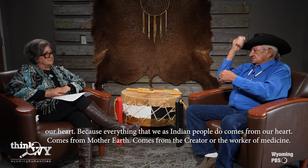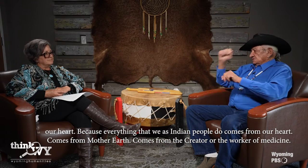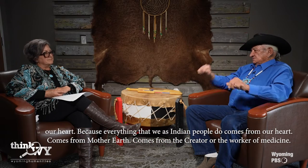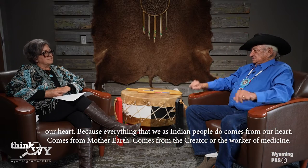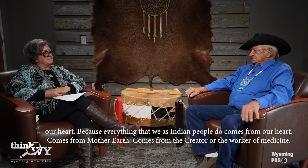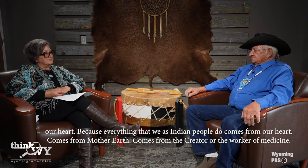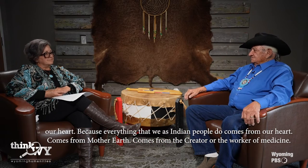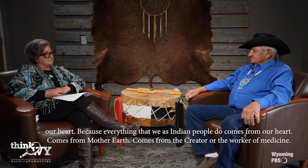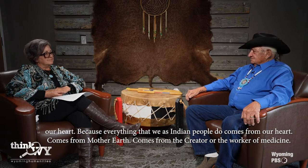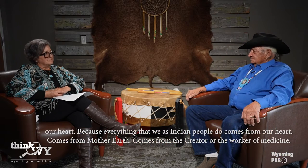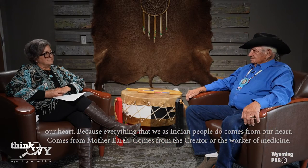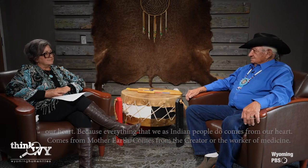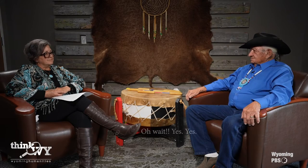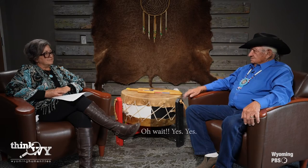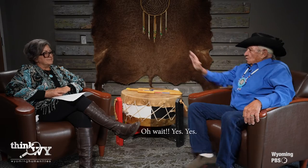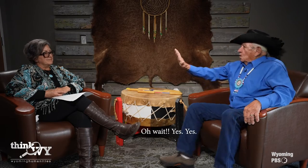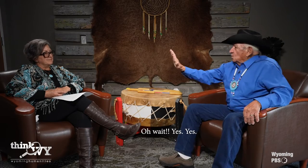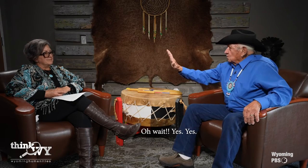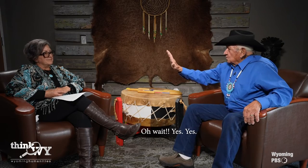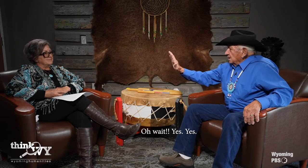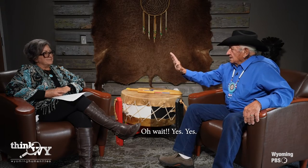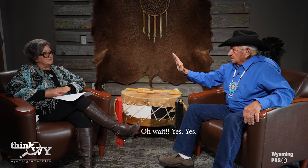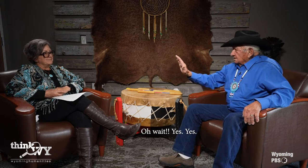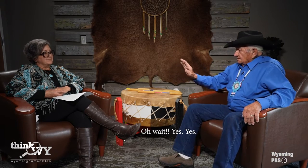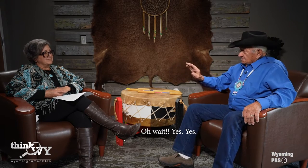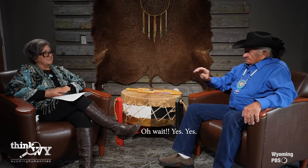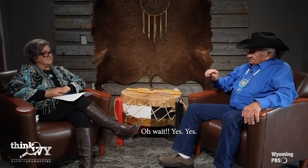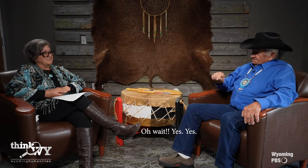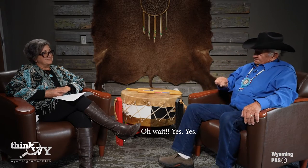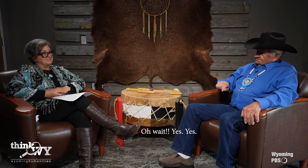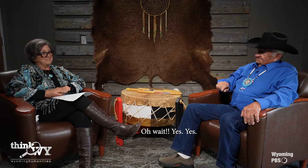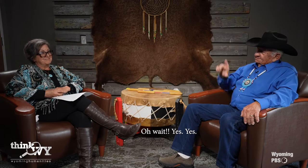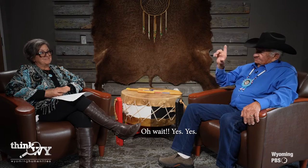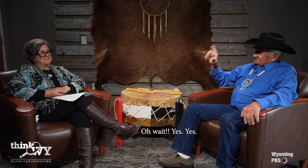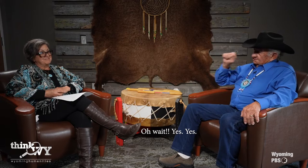medicine. Don't go. Wait. Yes.